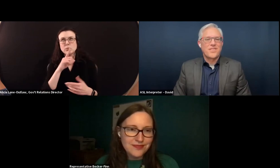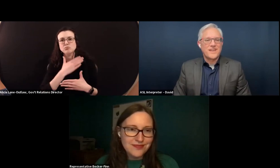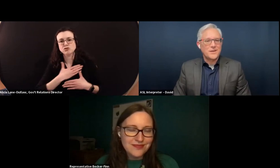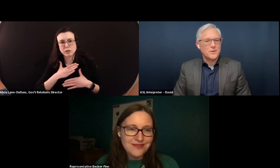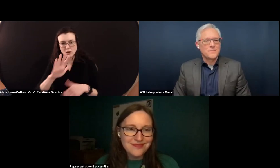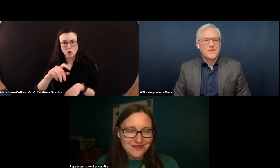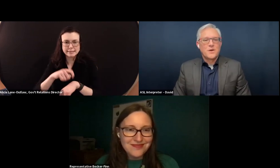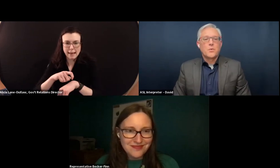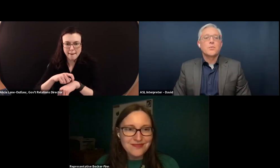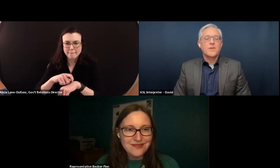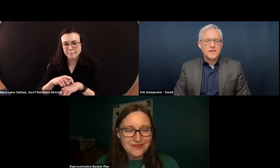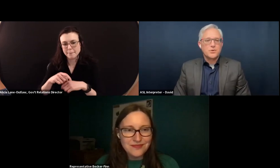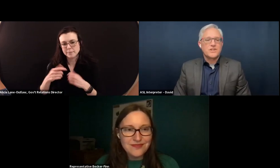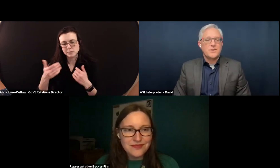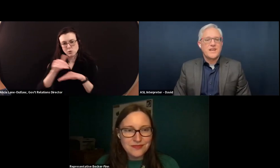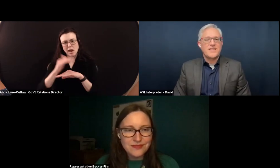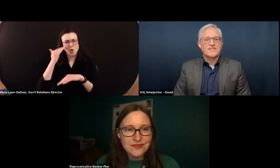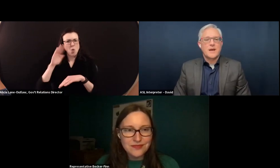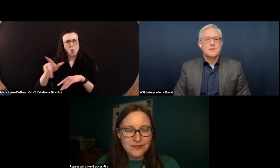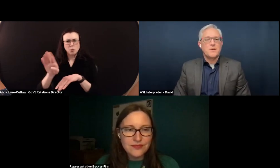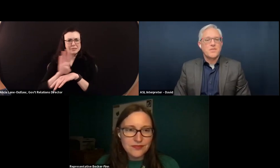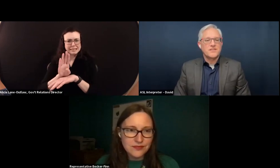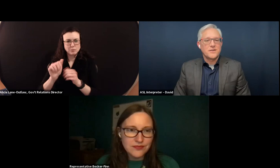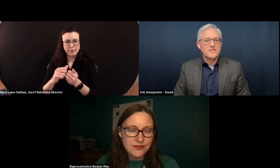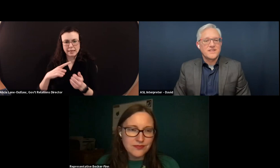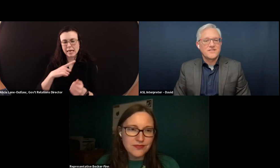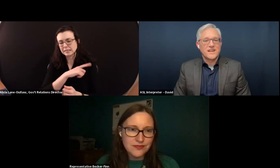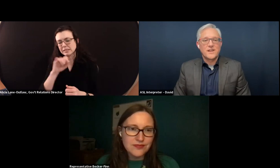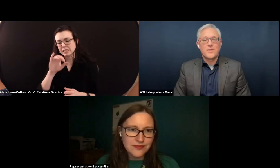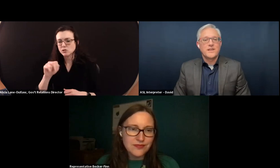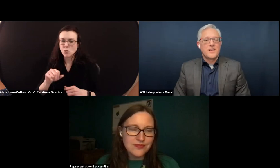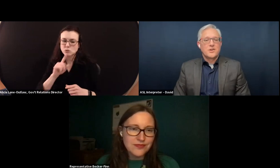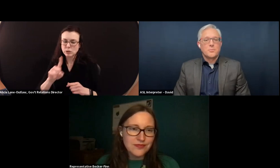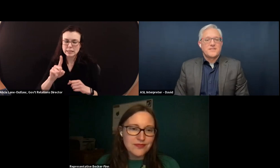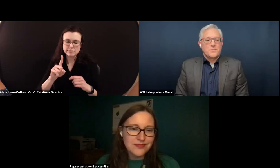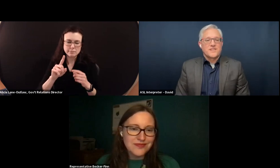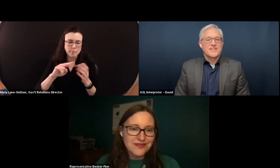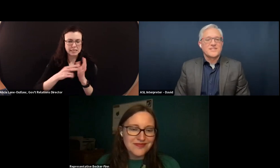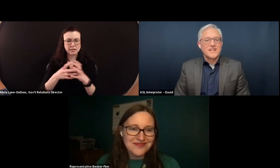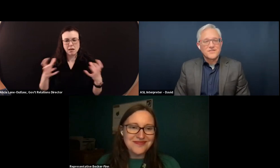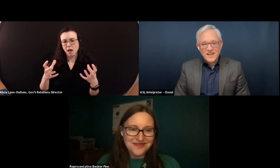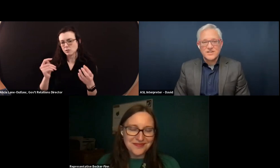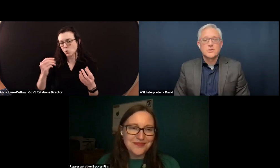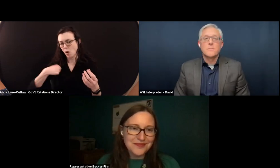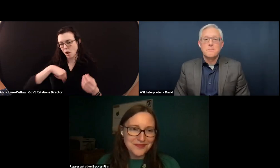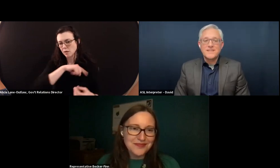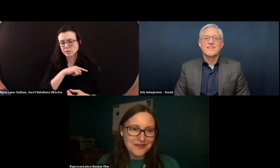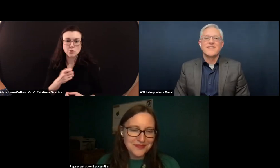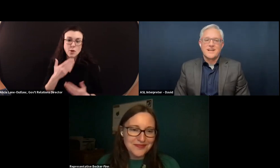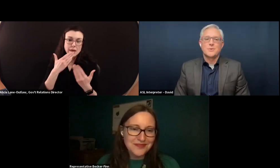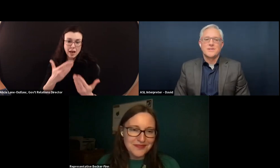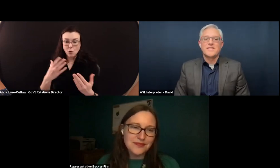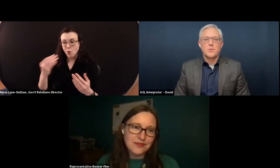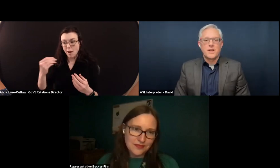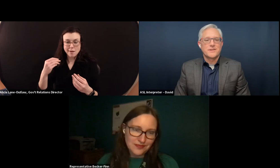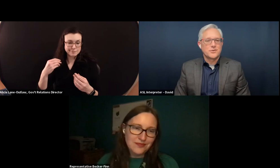Well, thank you. We really appreciate you taking the time to be with us here this evening. I know that you're busy with the legislative session, so it means a